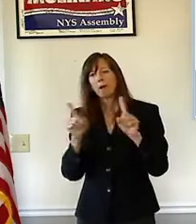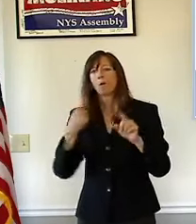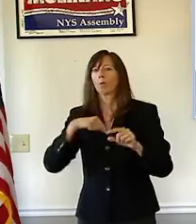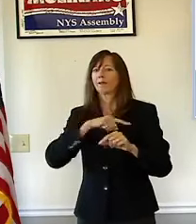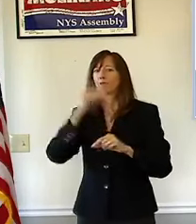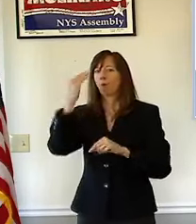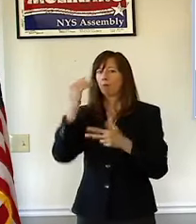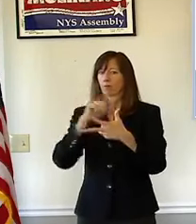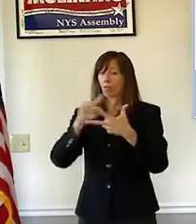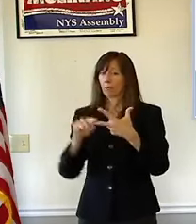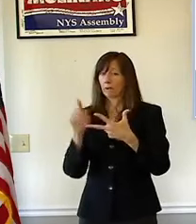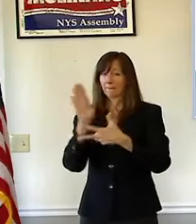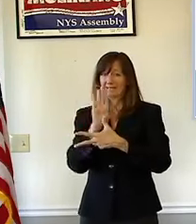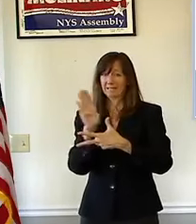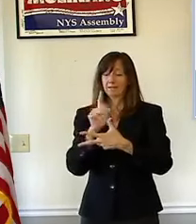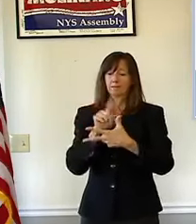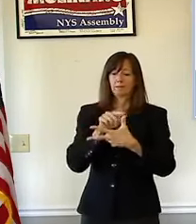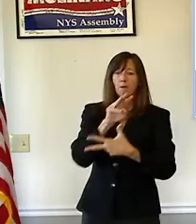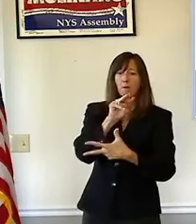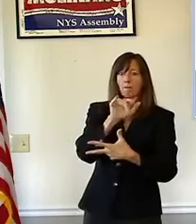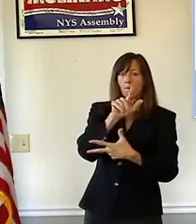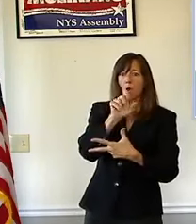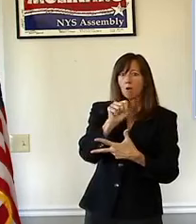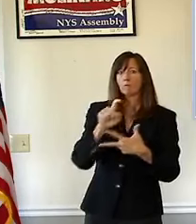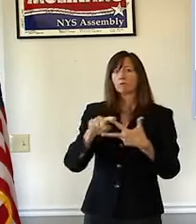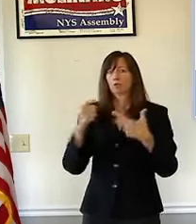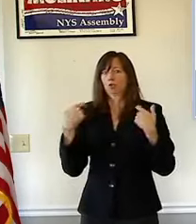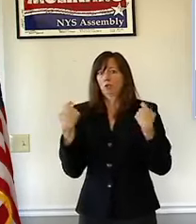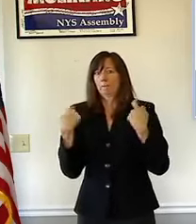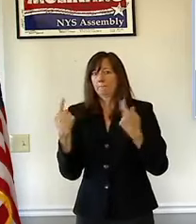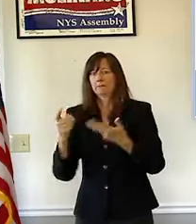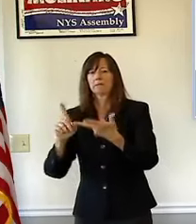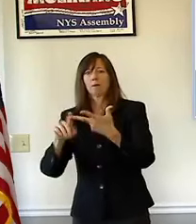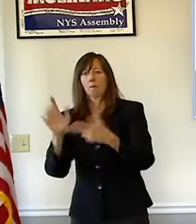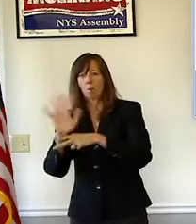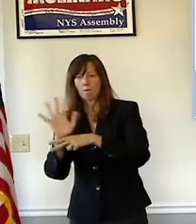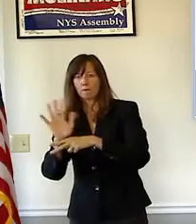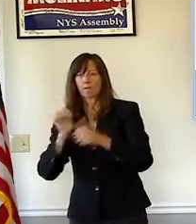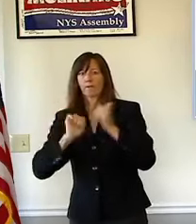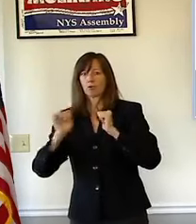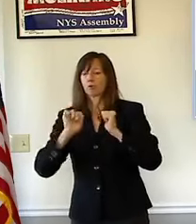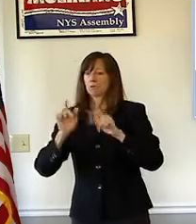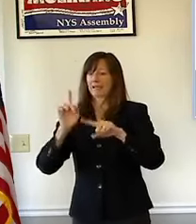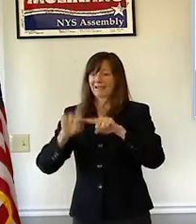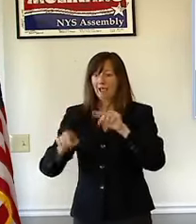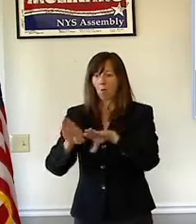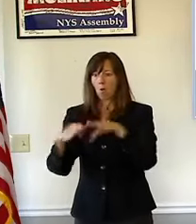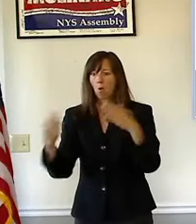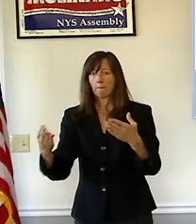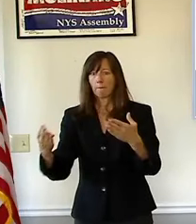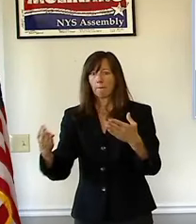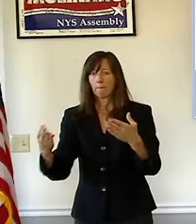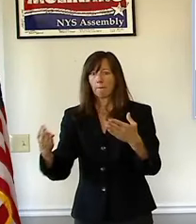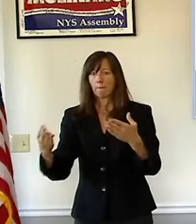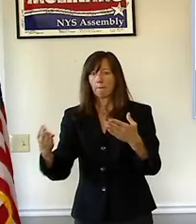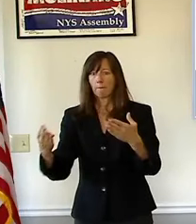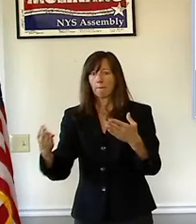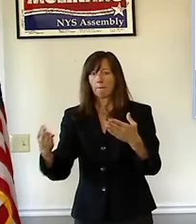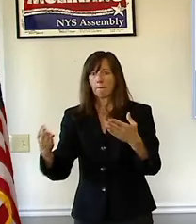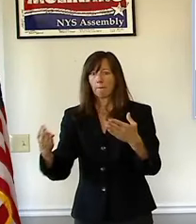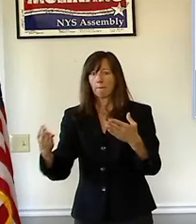in trying to develop protocols to be safe. If there was the feeling that those businesses could not safely open with phase